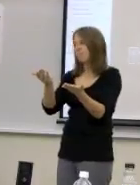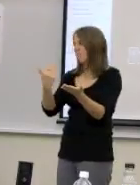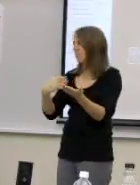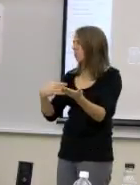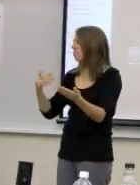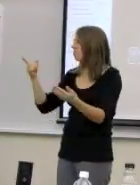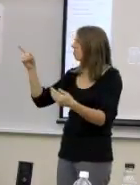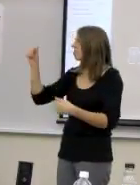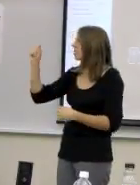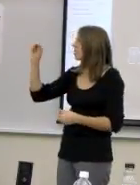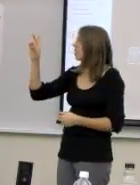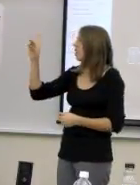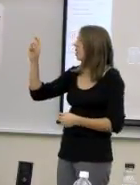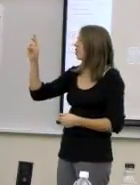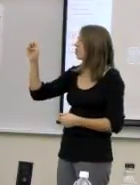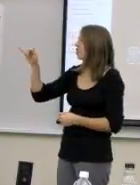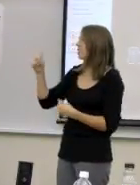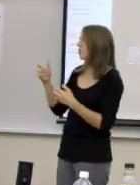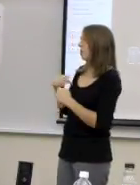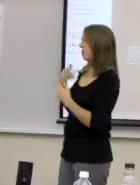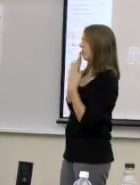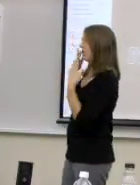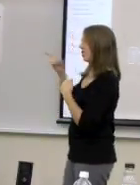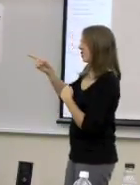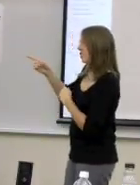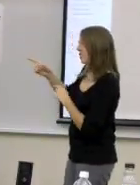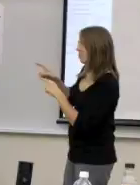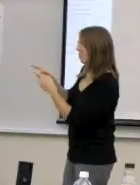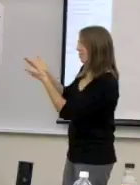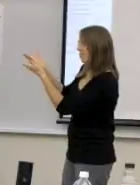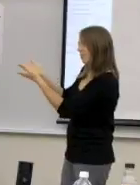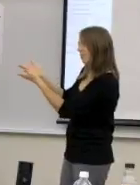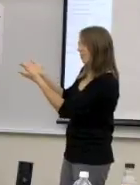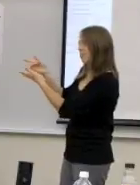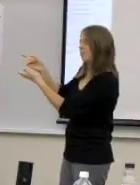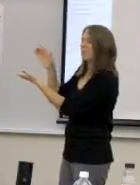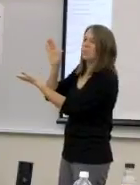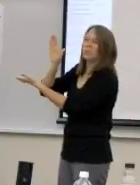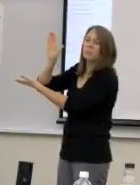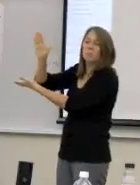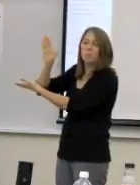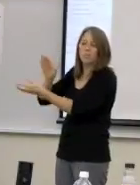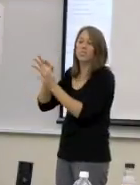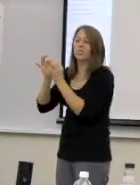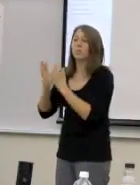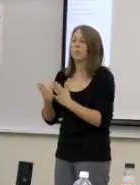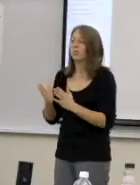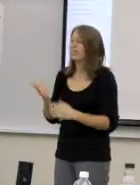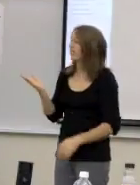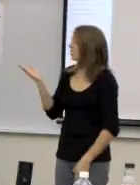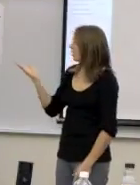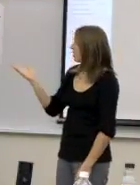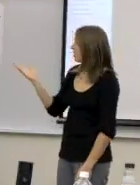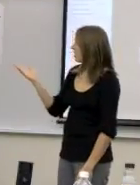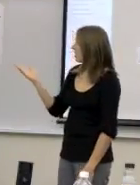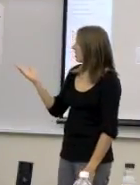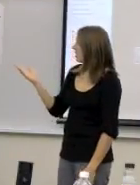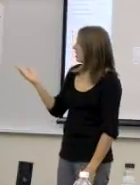she doesn't want me to embarrass her, so I won't. Audrey is a phenomenal interpreter. Now, you have to talk to her to